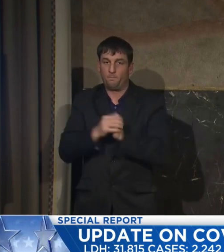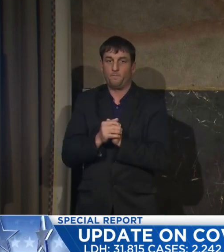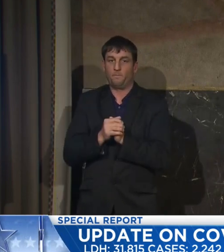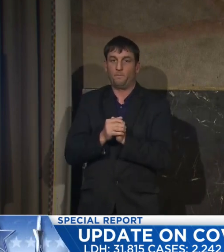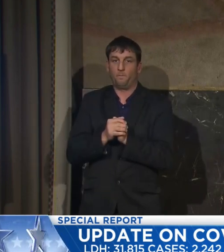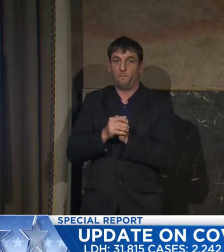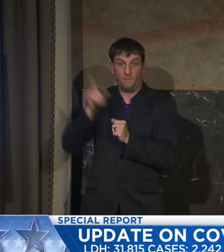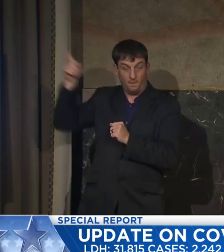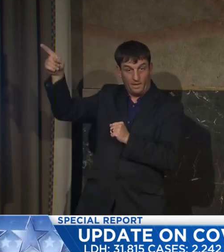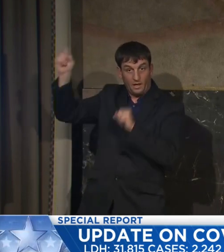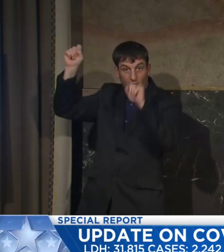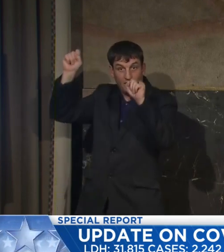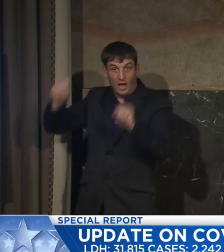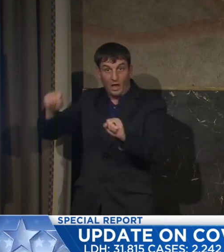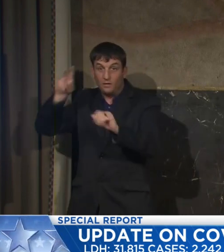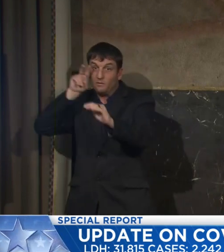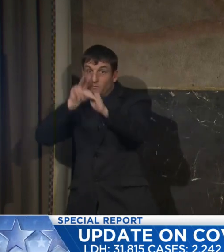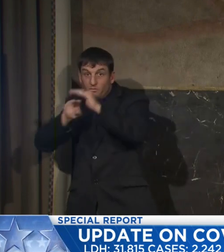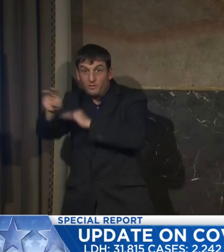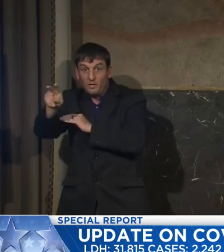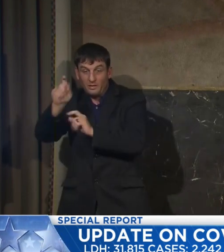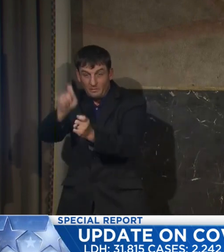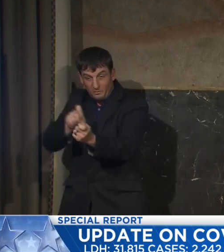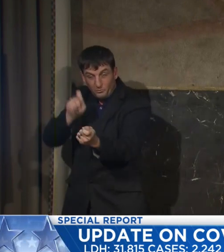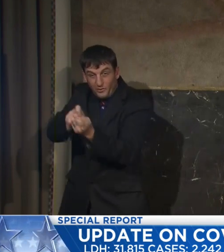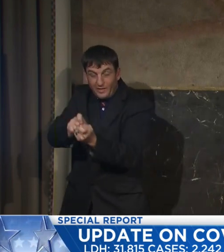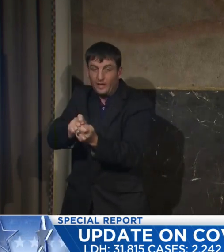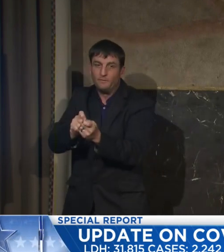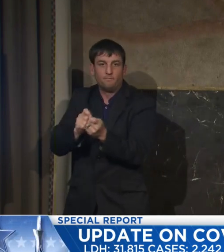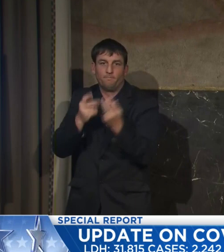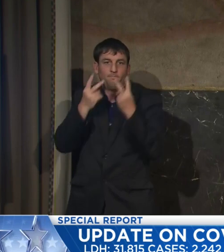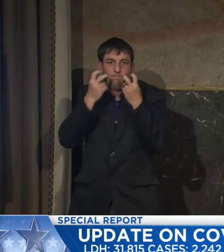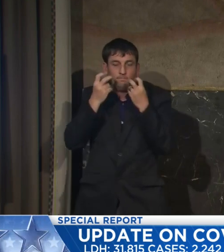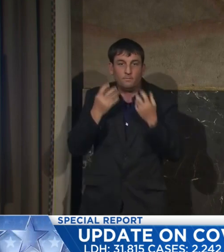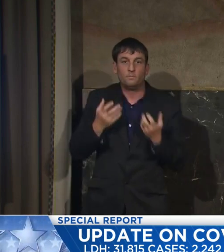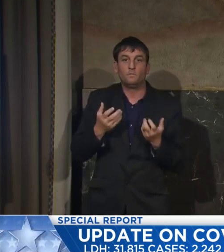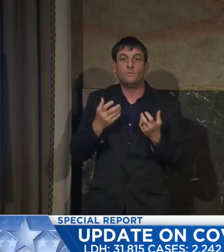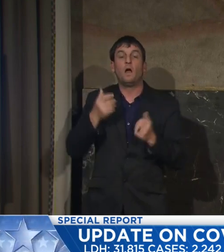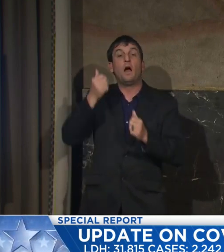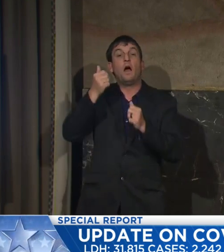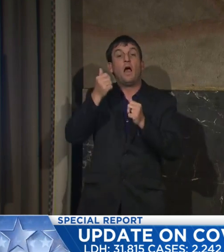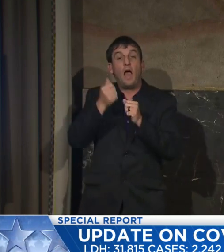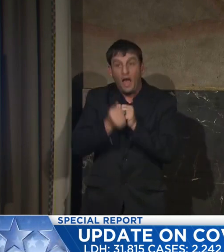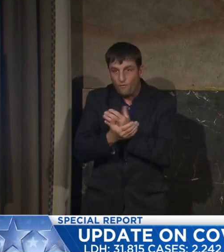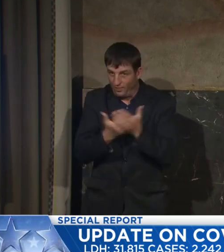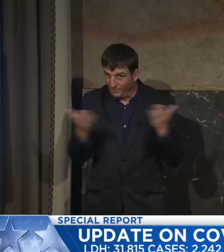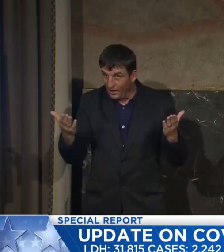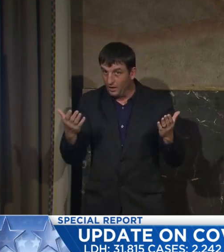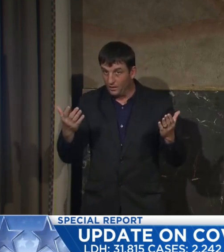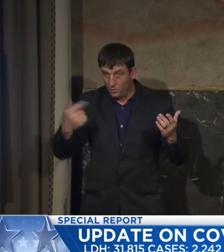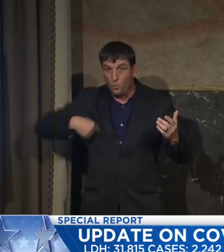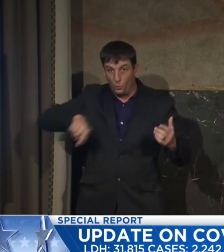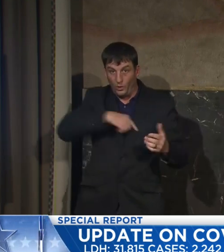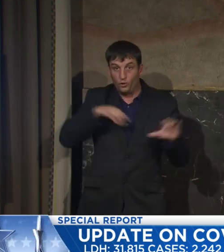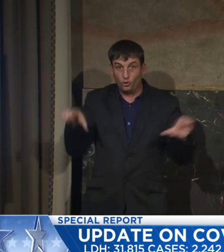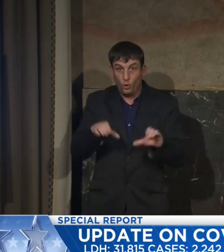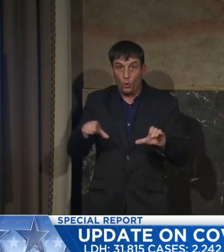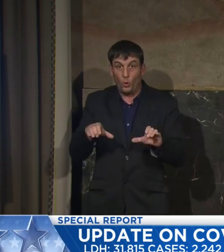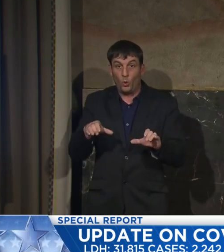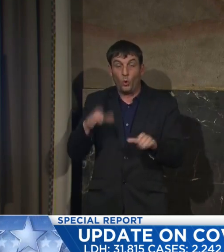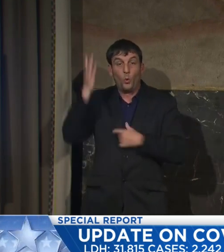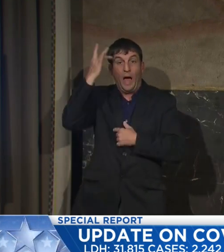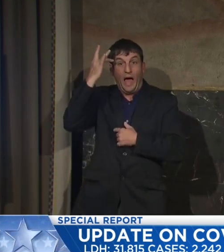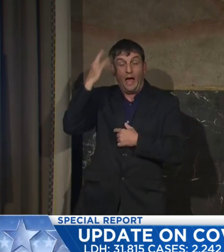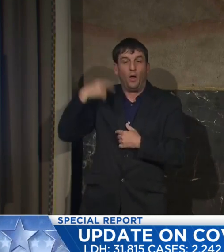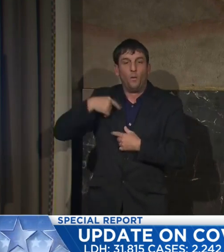can be very precise, but I can tell you this: everything that we're doing, we believe is safe, so long